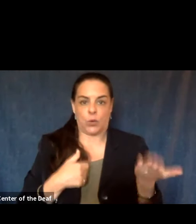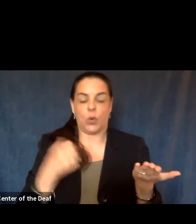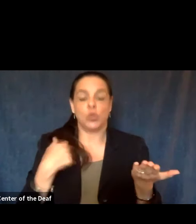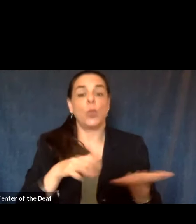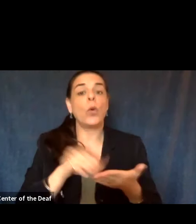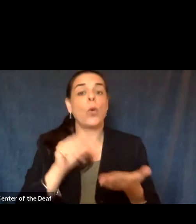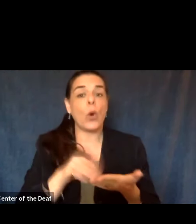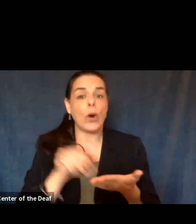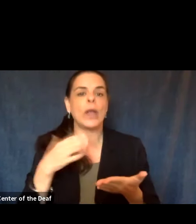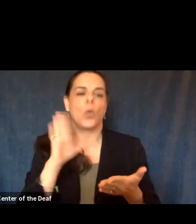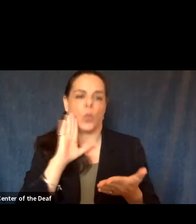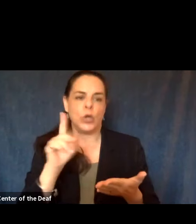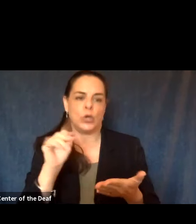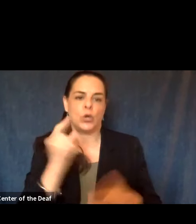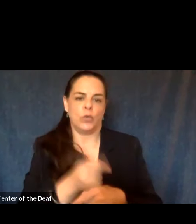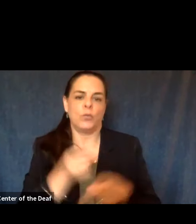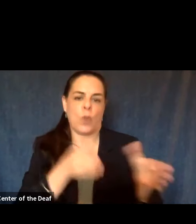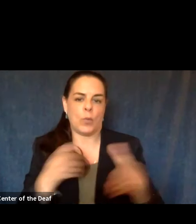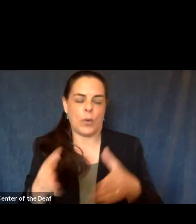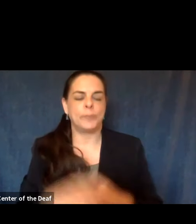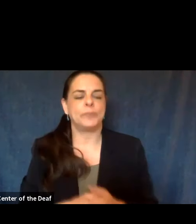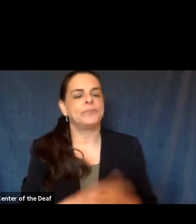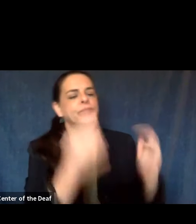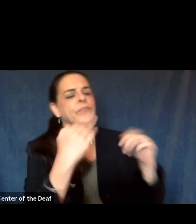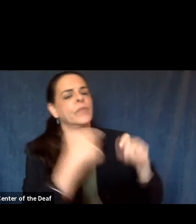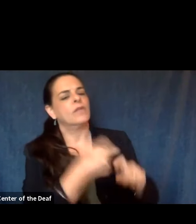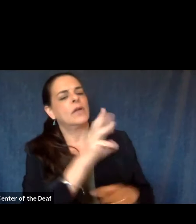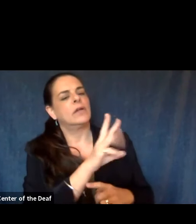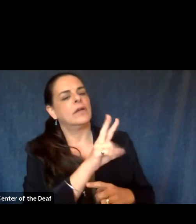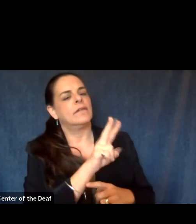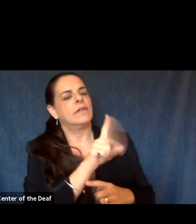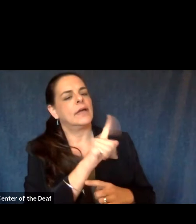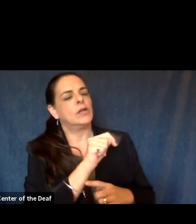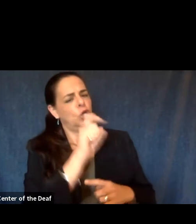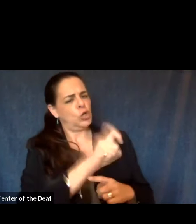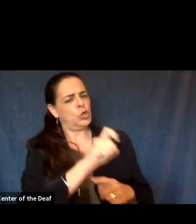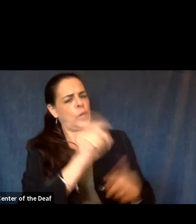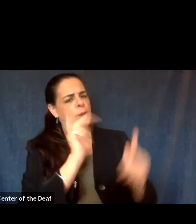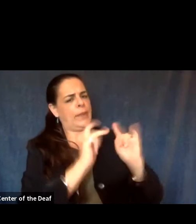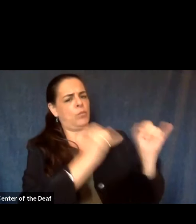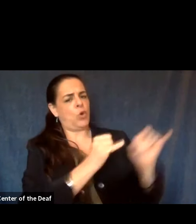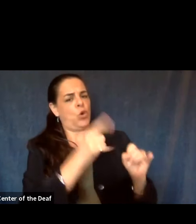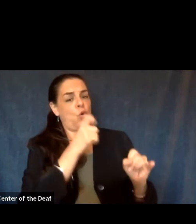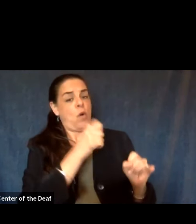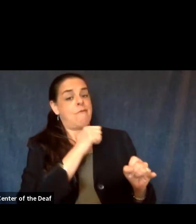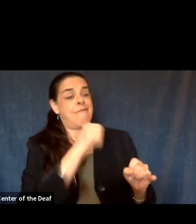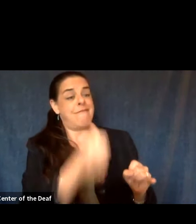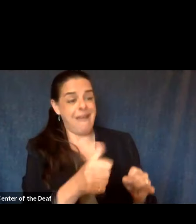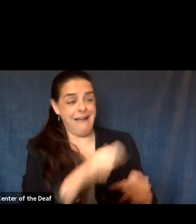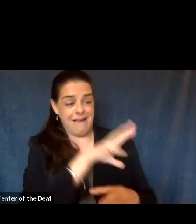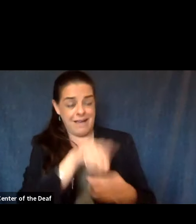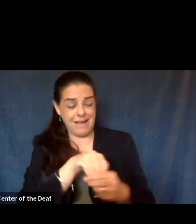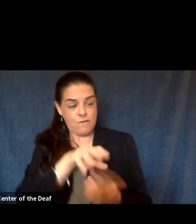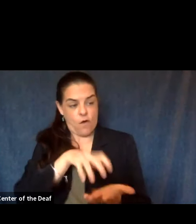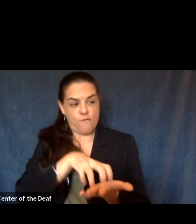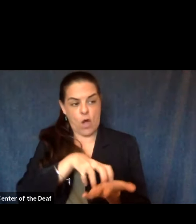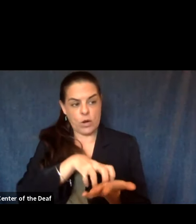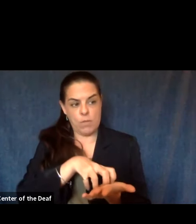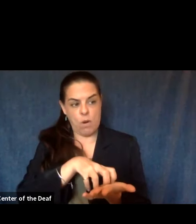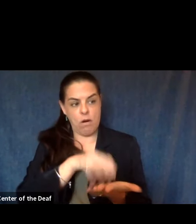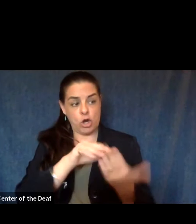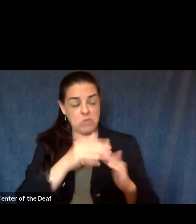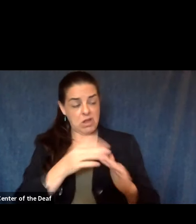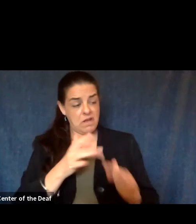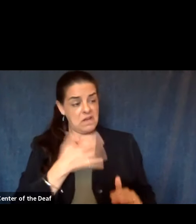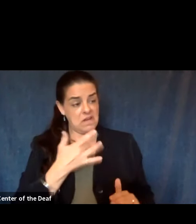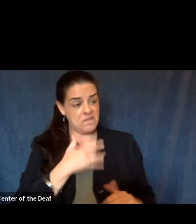and we'll do it properly. From WVLT, should individuals who are not part of vulnerable communities feel comfortable